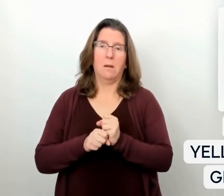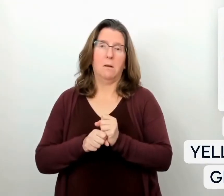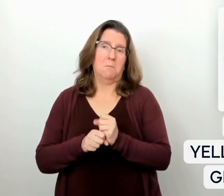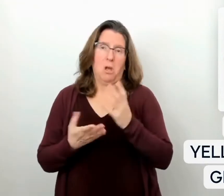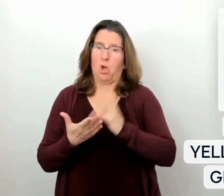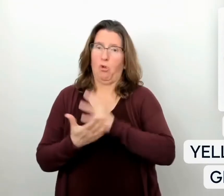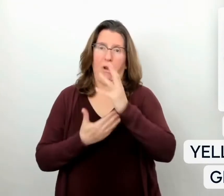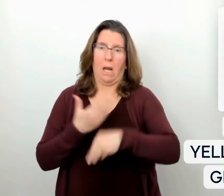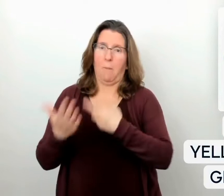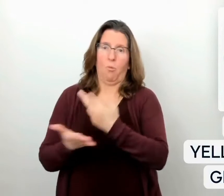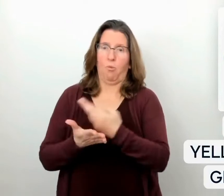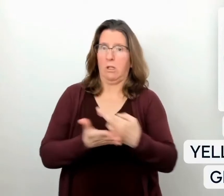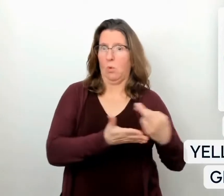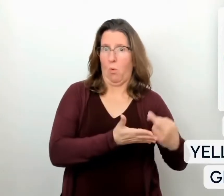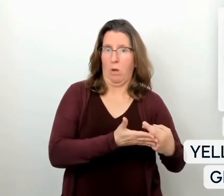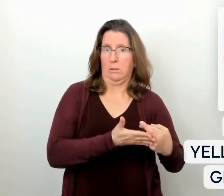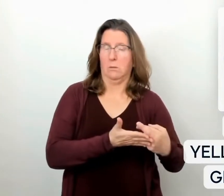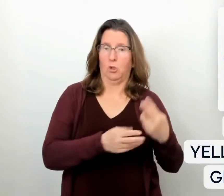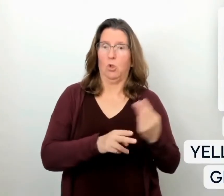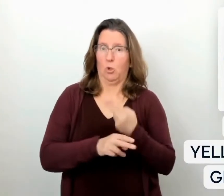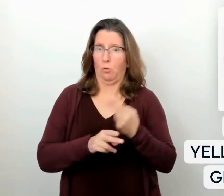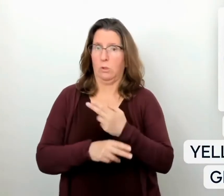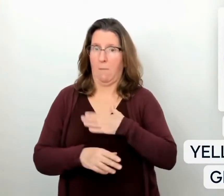once I received curriculum resources in my classroom,